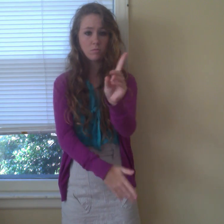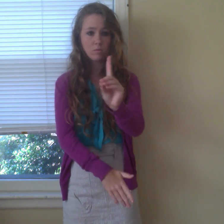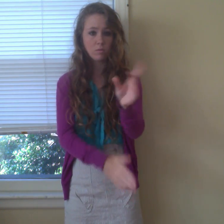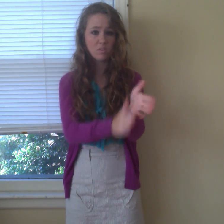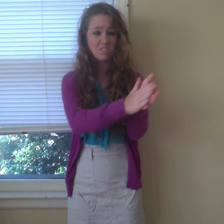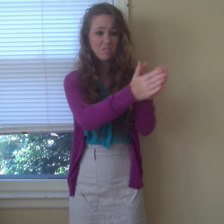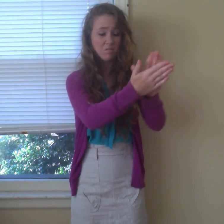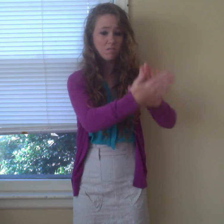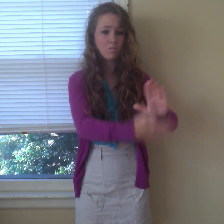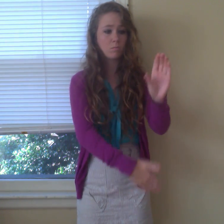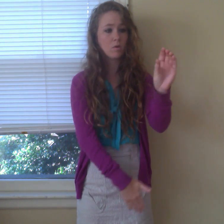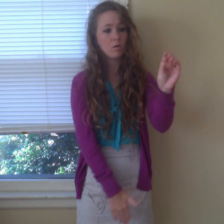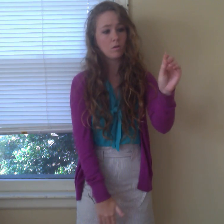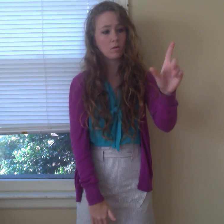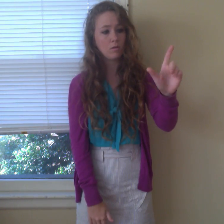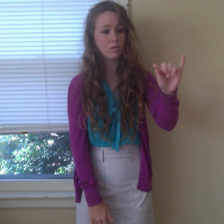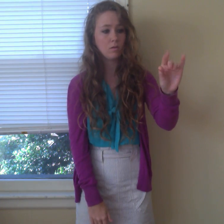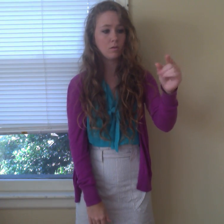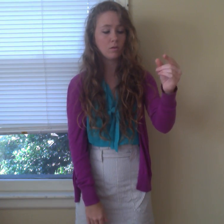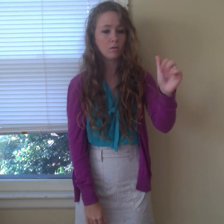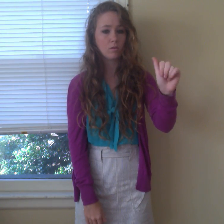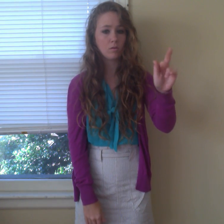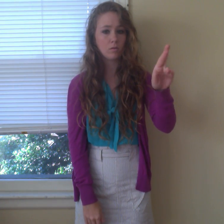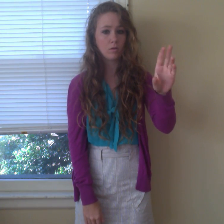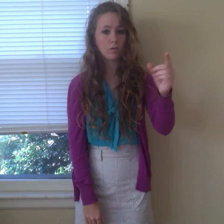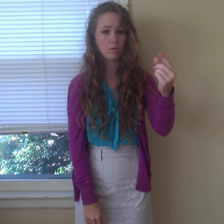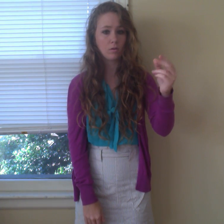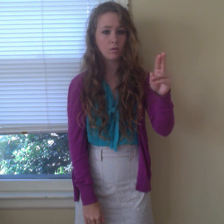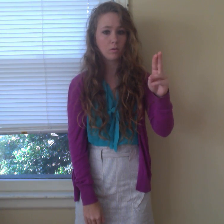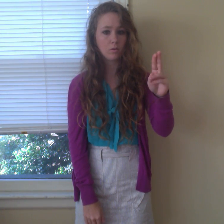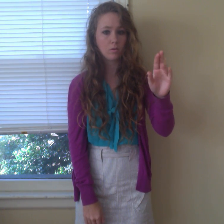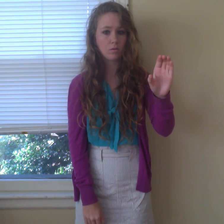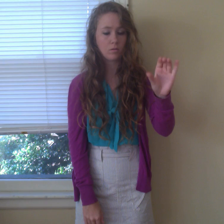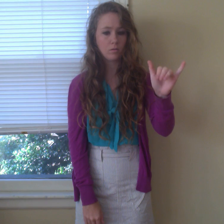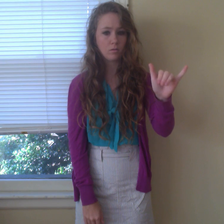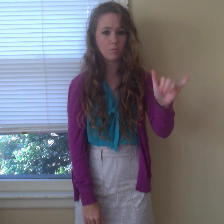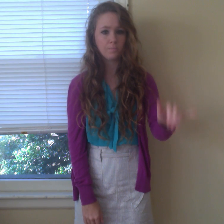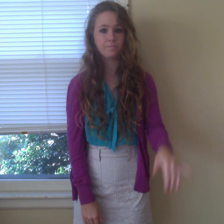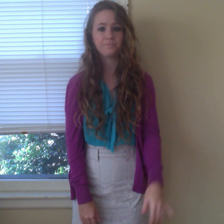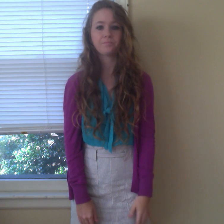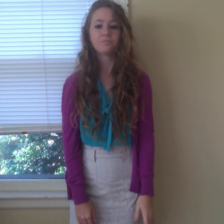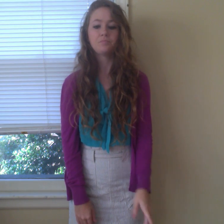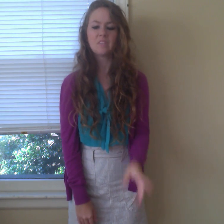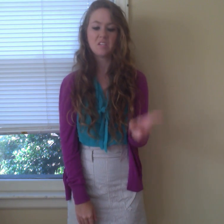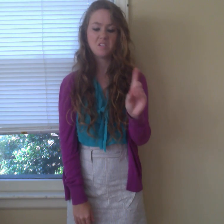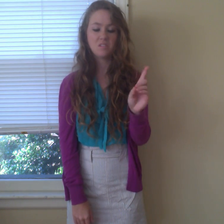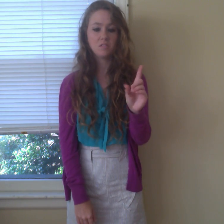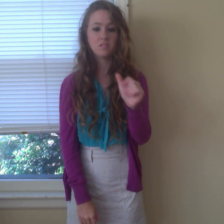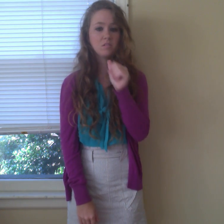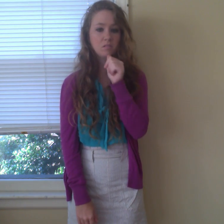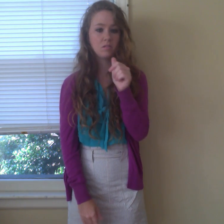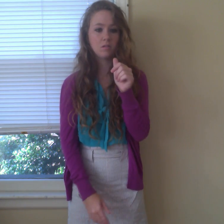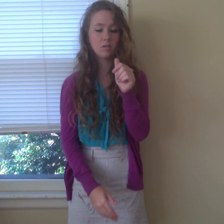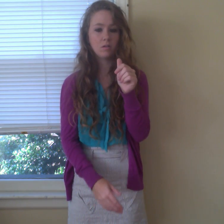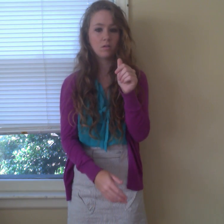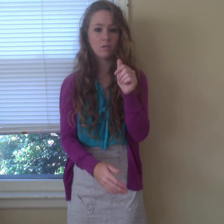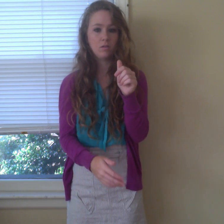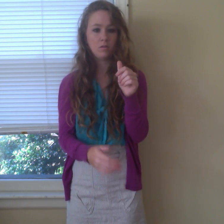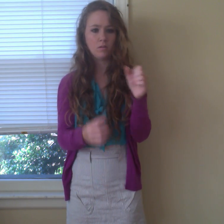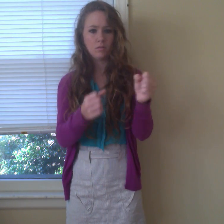Thus, democracy itself is not a stable form of government. Instead, it is the gradual transition from limited government to the unlimited rule